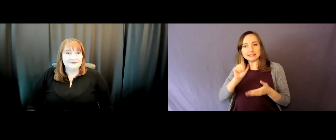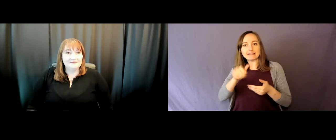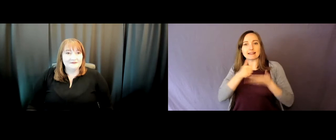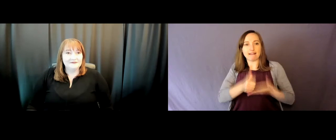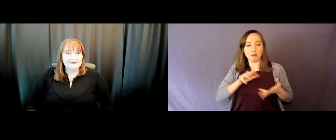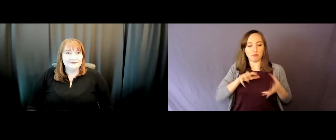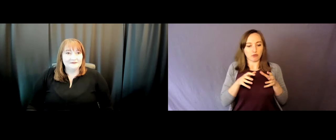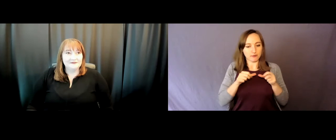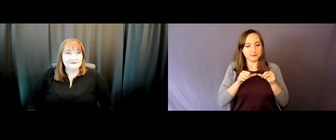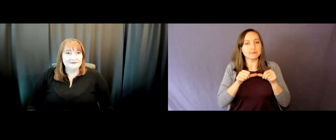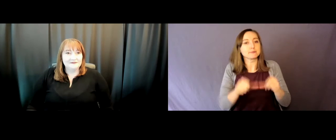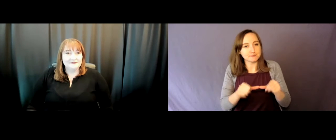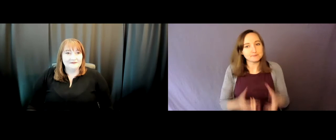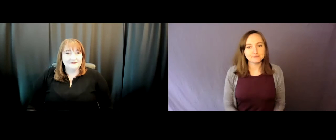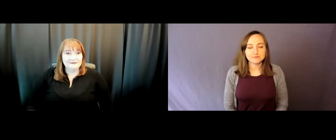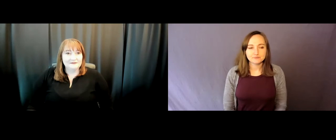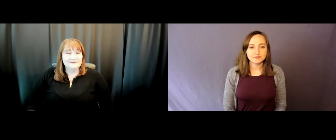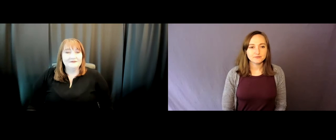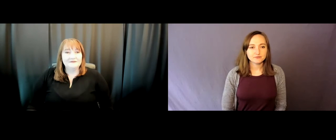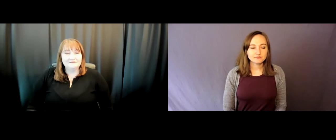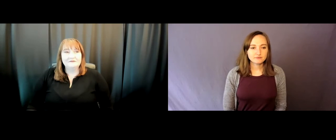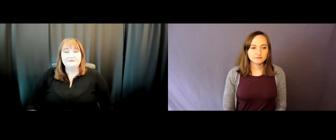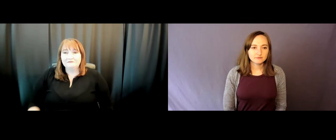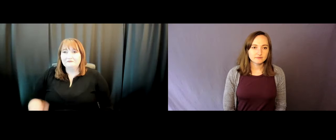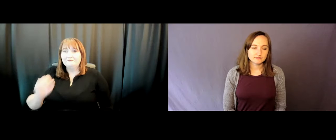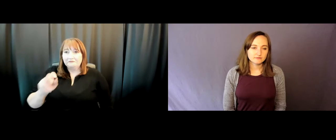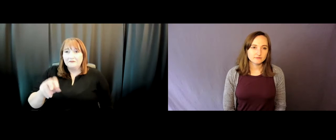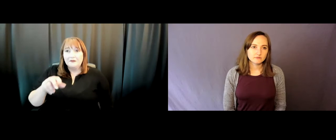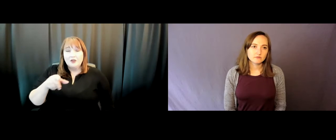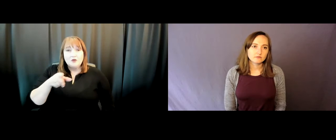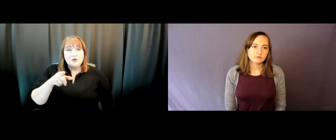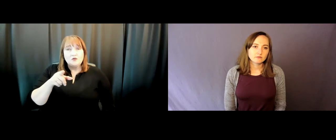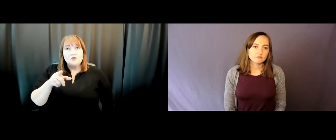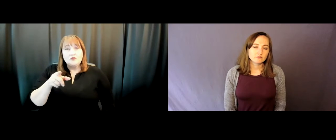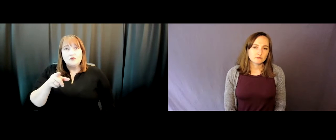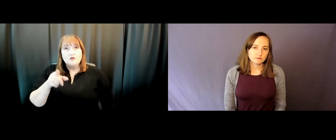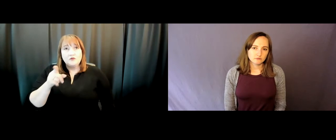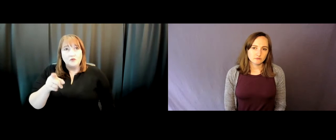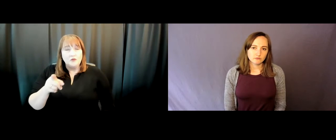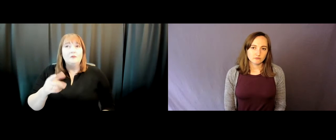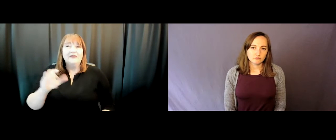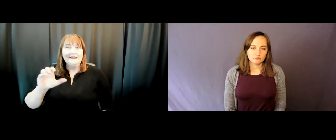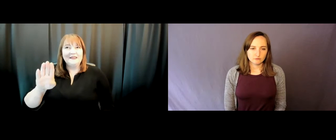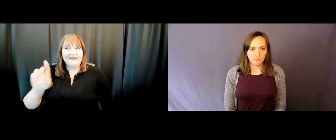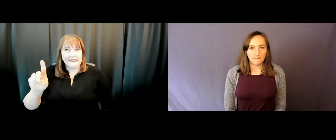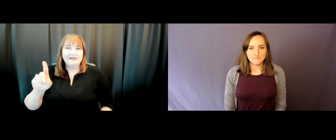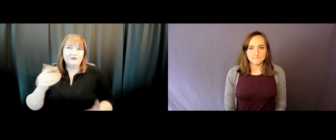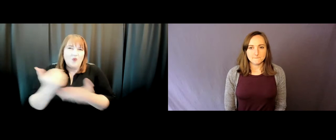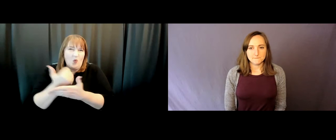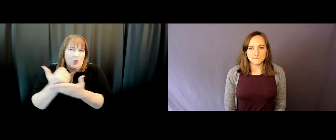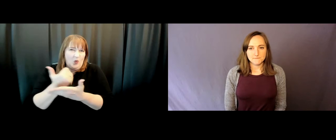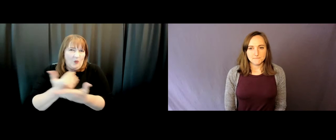a fish. Okay, interesting. Do you have recommendations? So CBD, because it's so new,